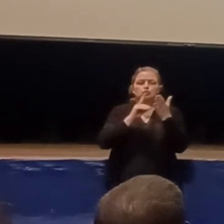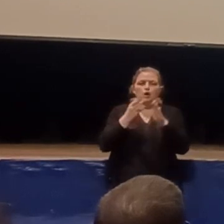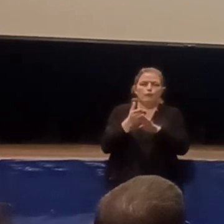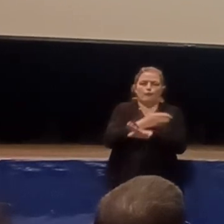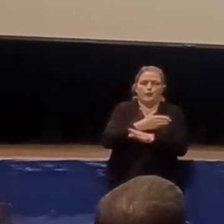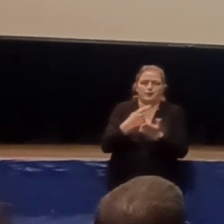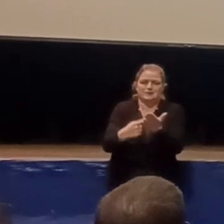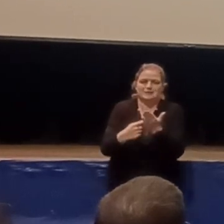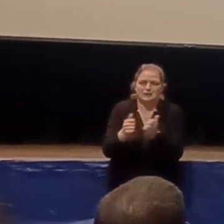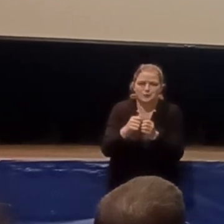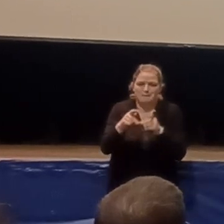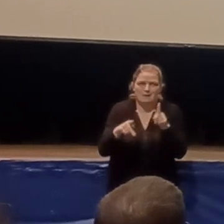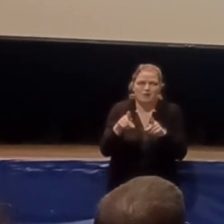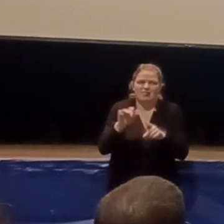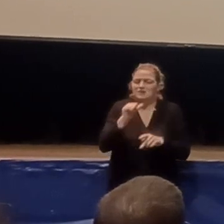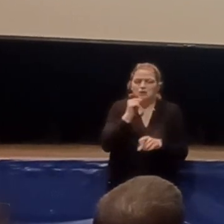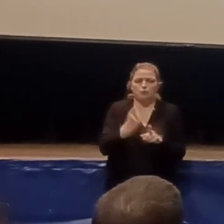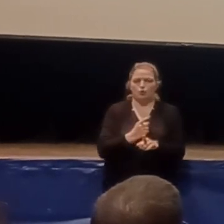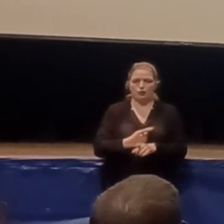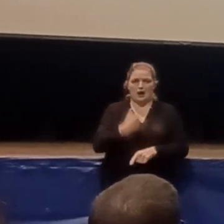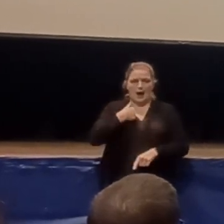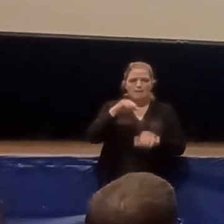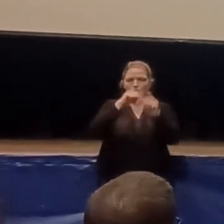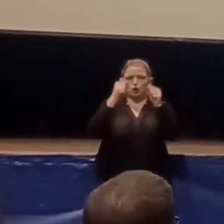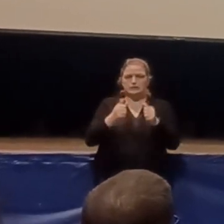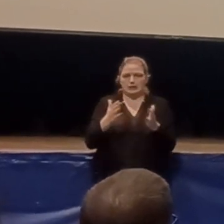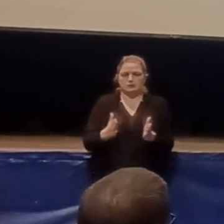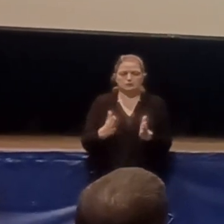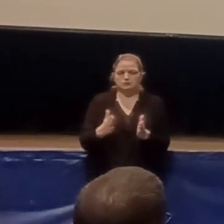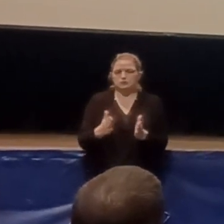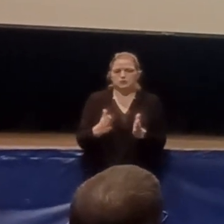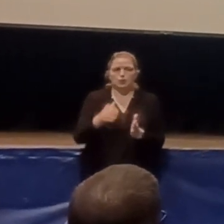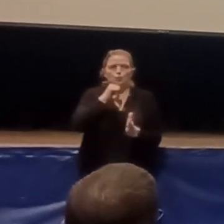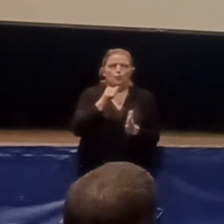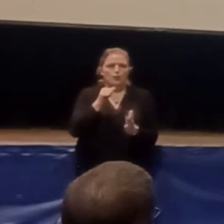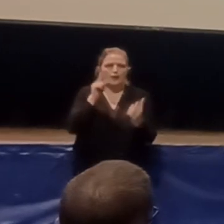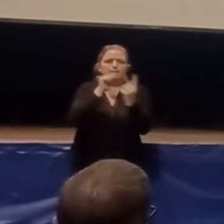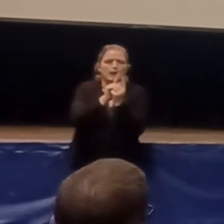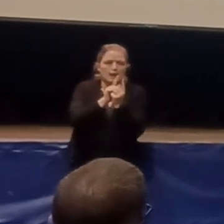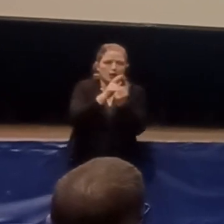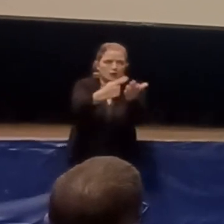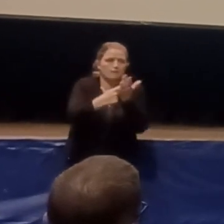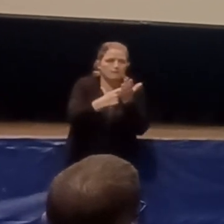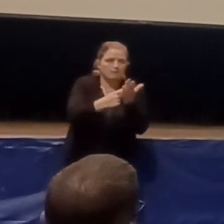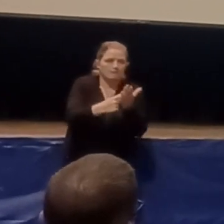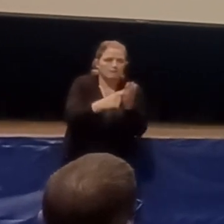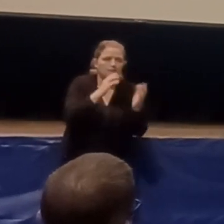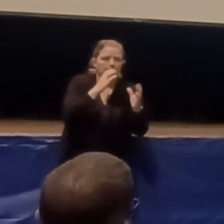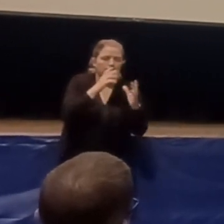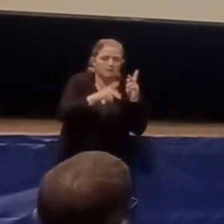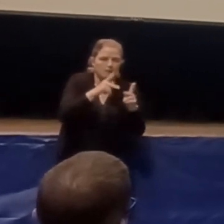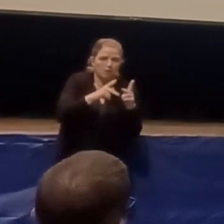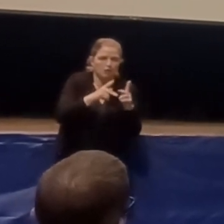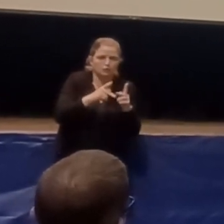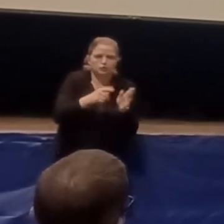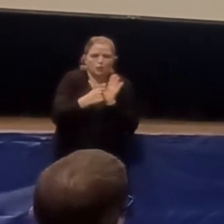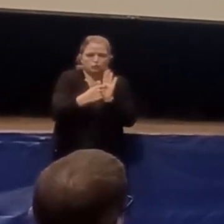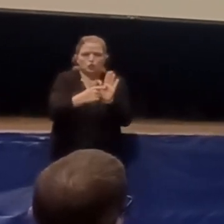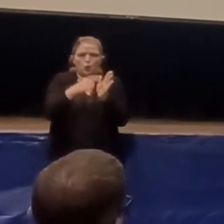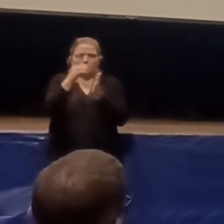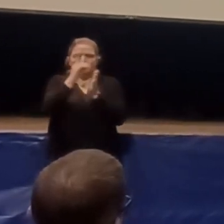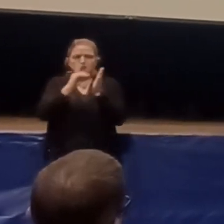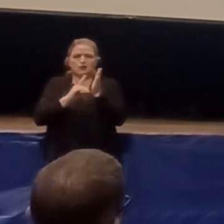people. And that's inappropriate. I'm an architect. We don't do that. We have meetings first that you have. Don't show us diagrams that you think might be